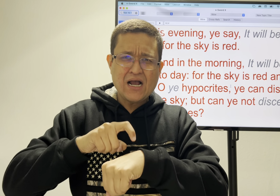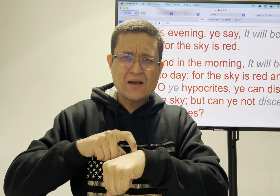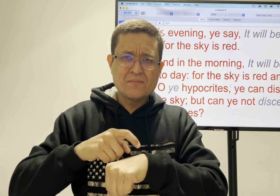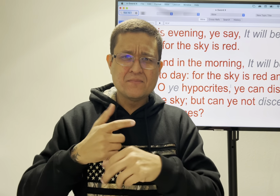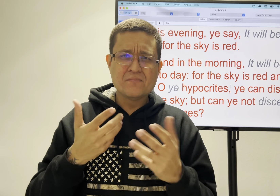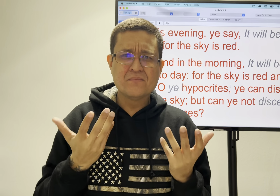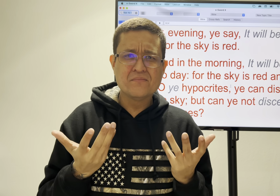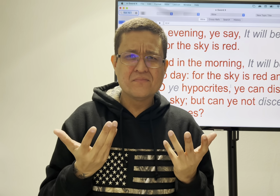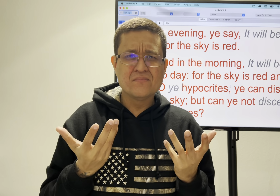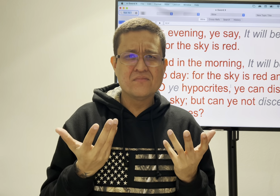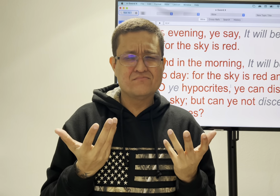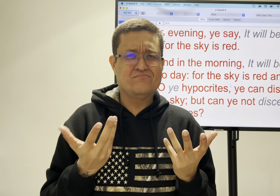the sign of the times?